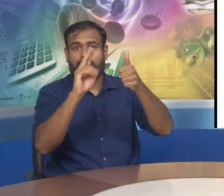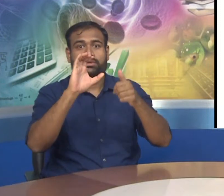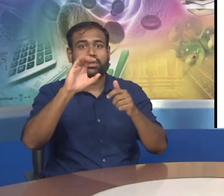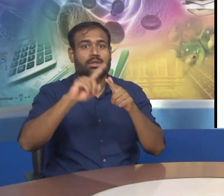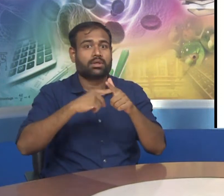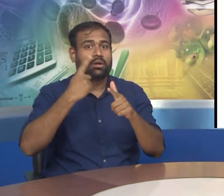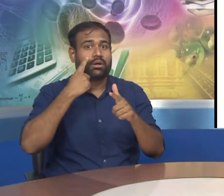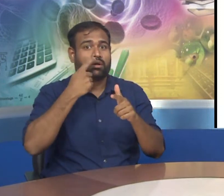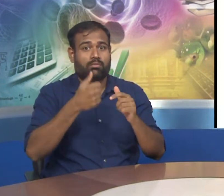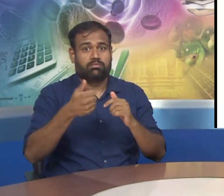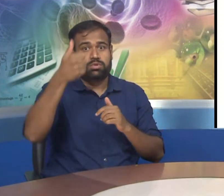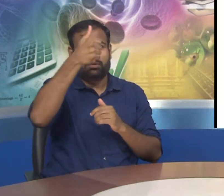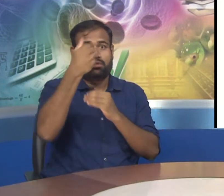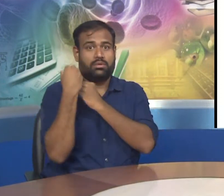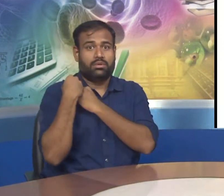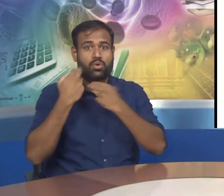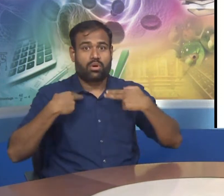also called the Chief Justice of India.